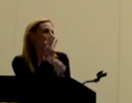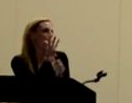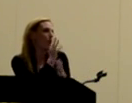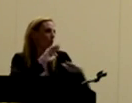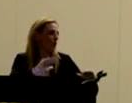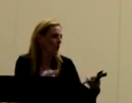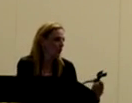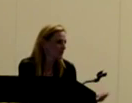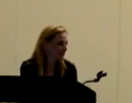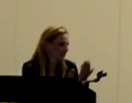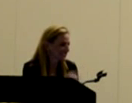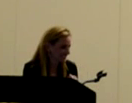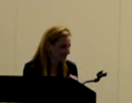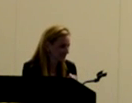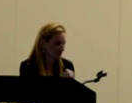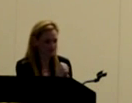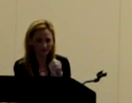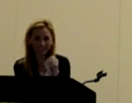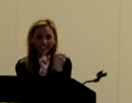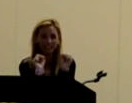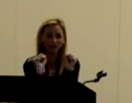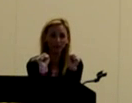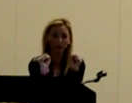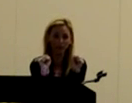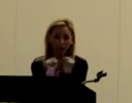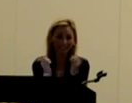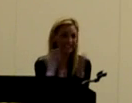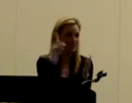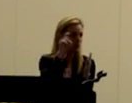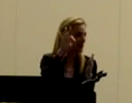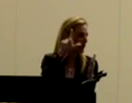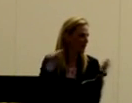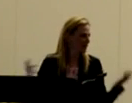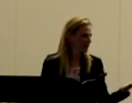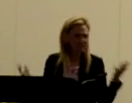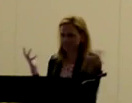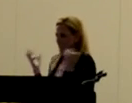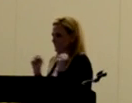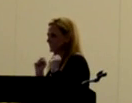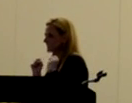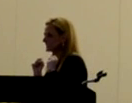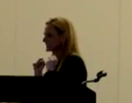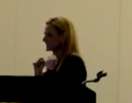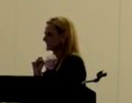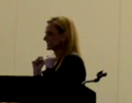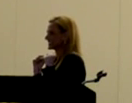that wonderful and warm welcome, Katie. Thank you. And it's freezing in here. It's supposed to be Florida.